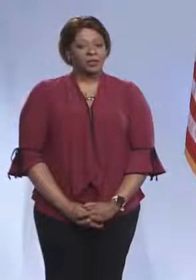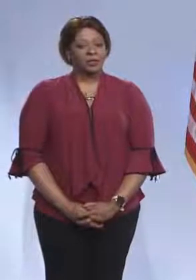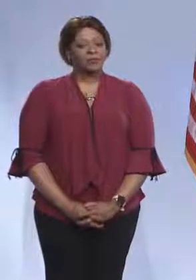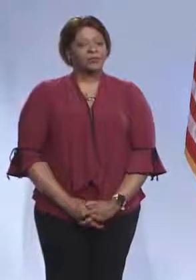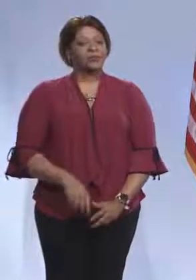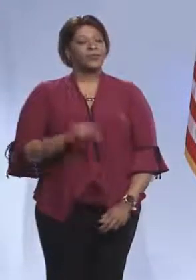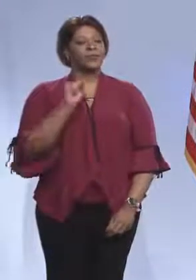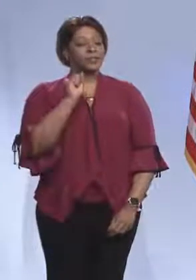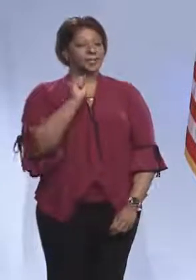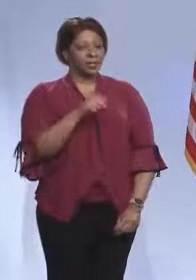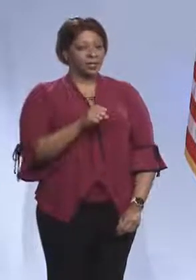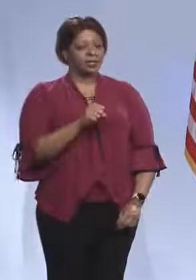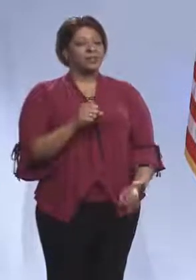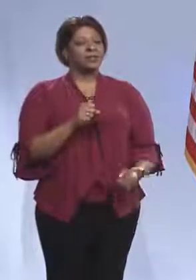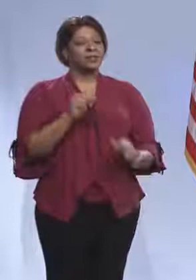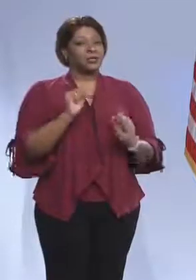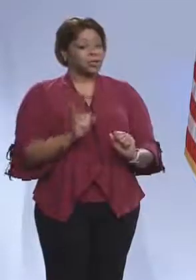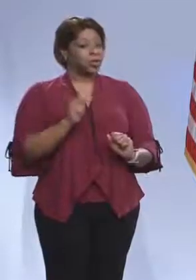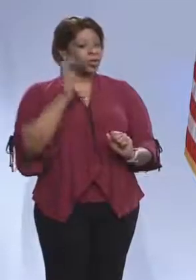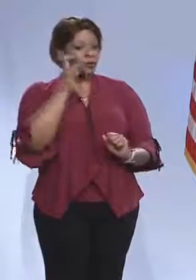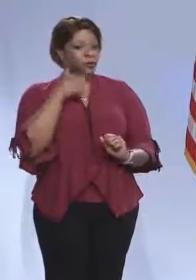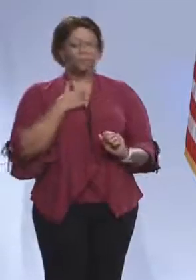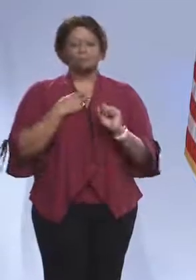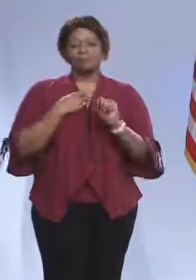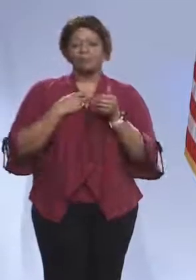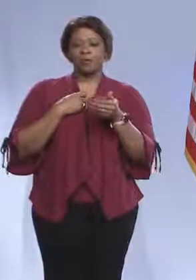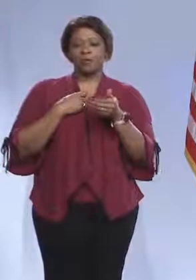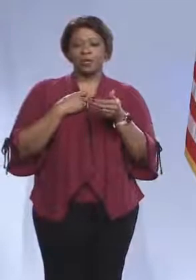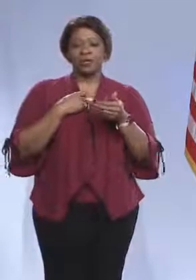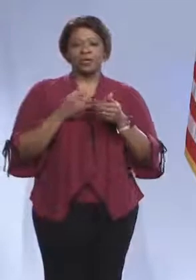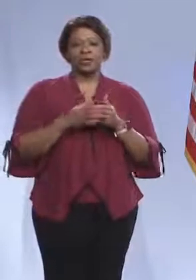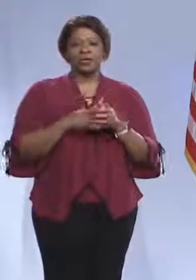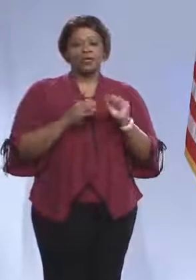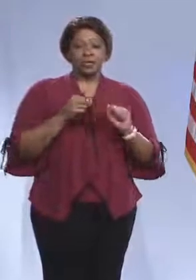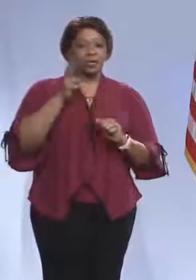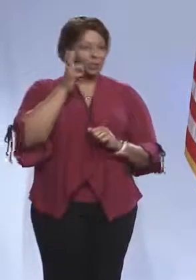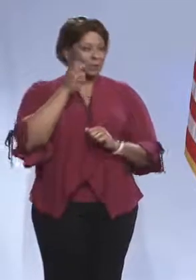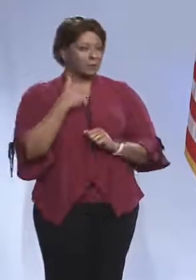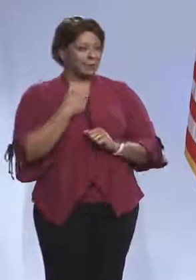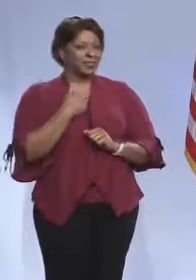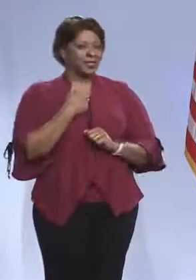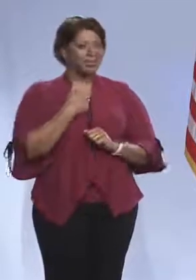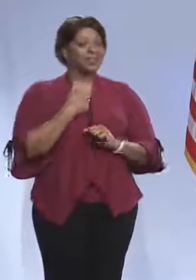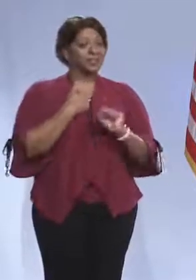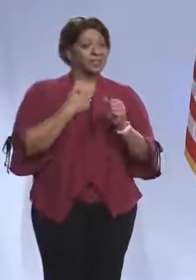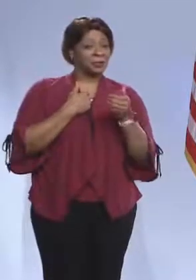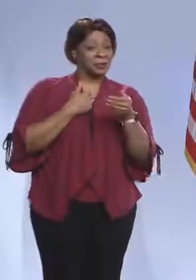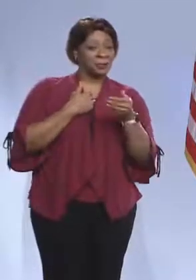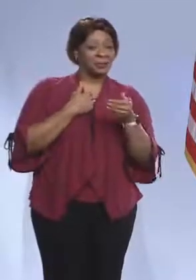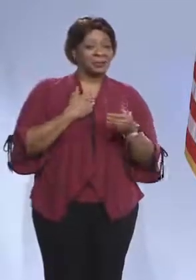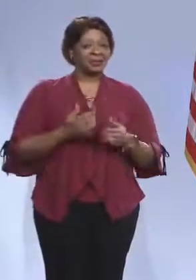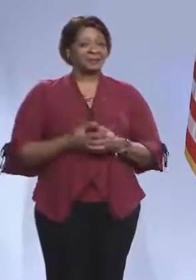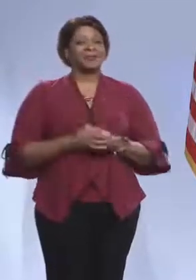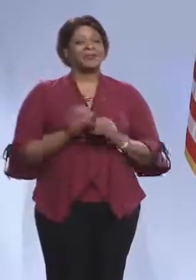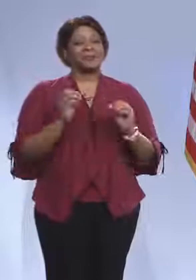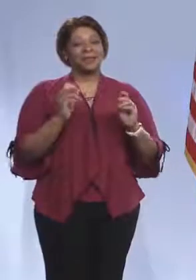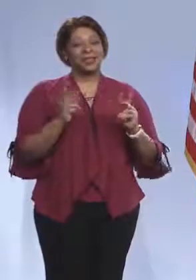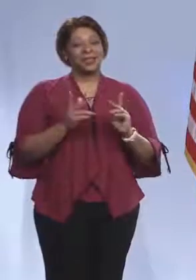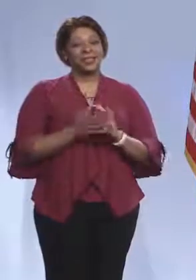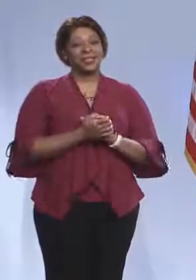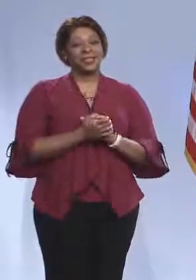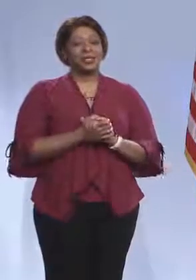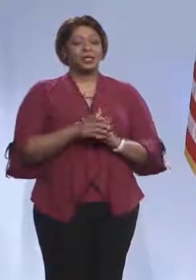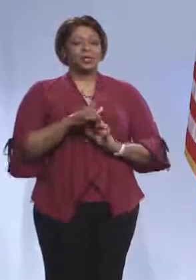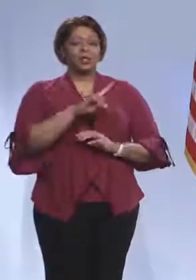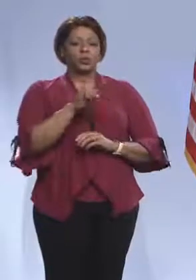Yes, I have, can you hear me? Yes, go ahead. Can you hear me? Yes, go right ahead. Okay. I have